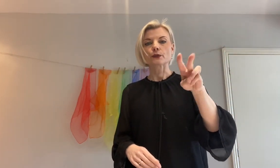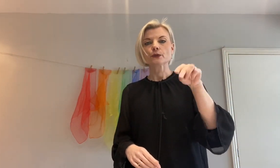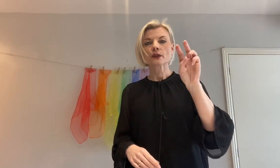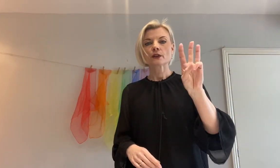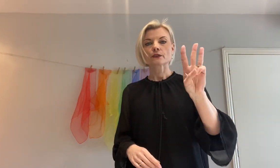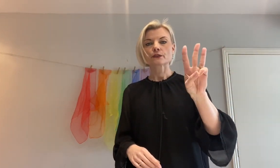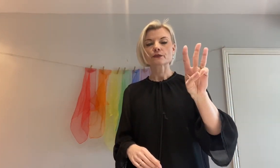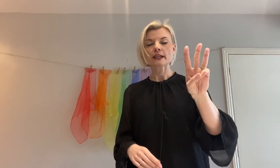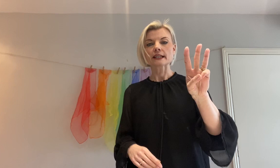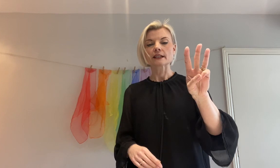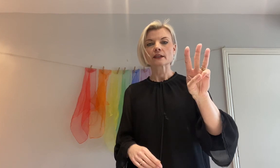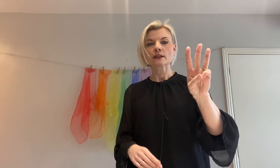1, 2, 3.